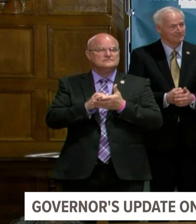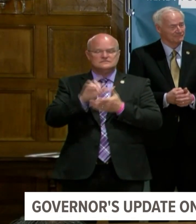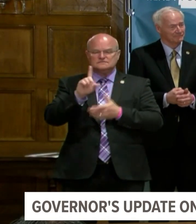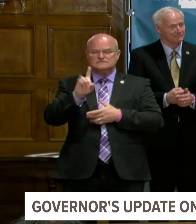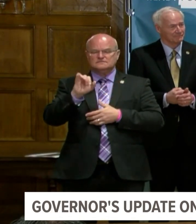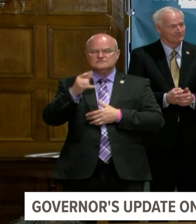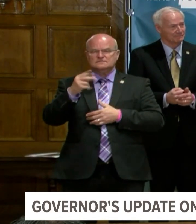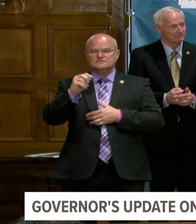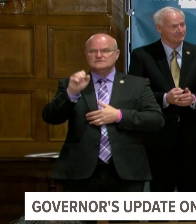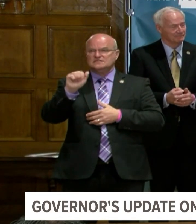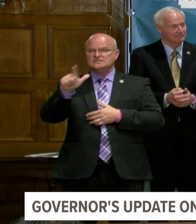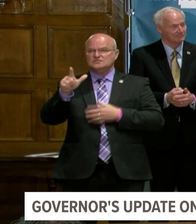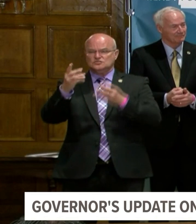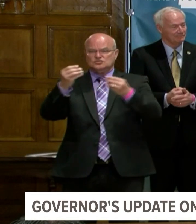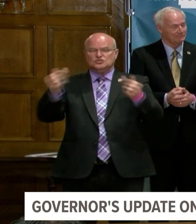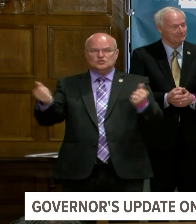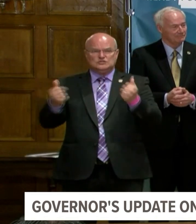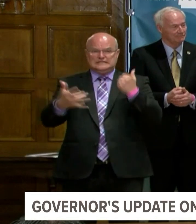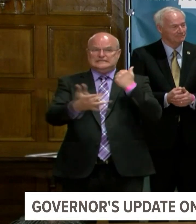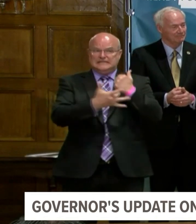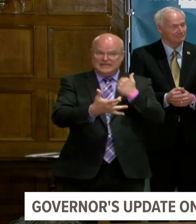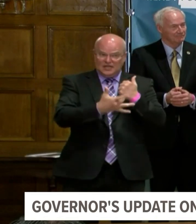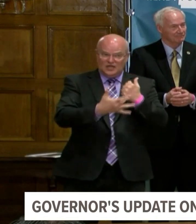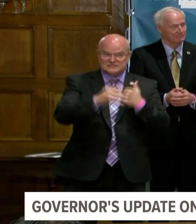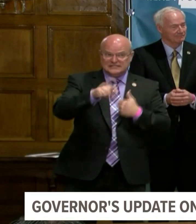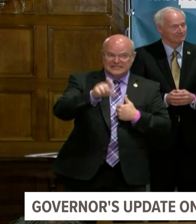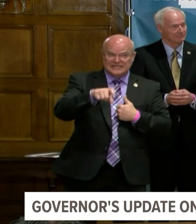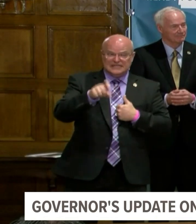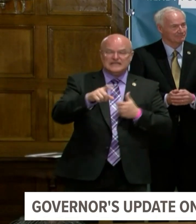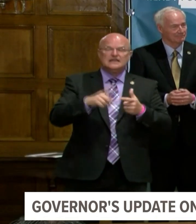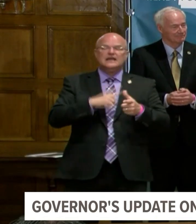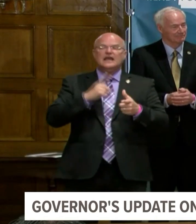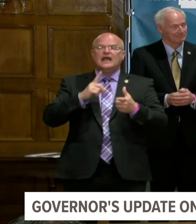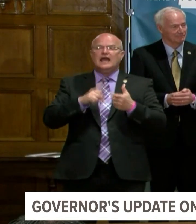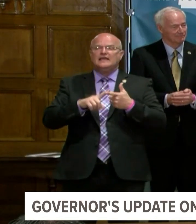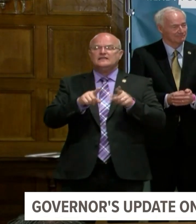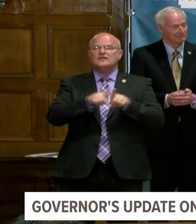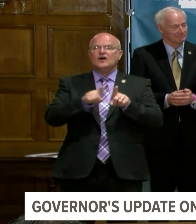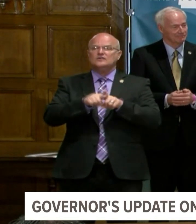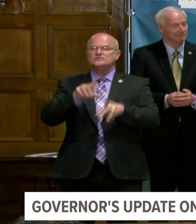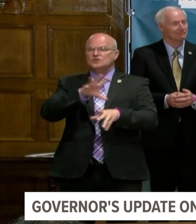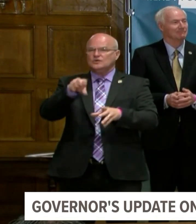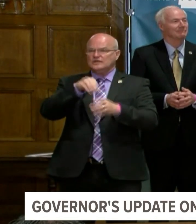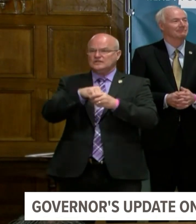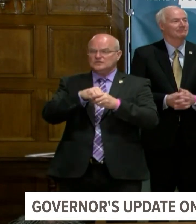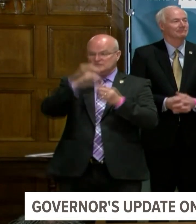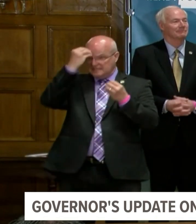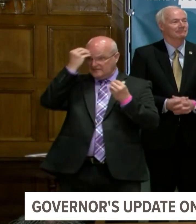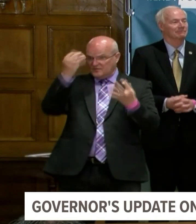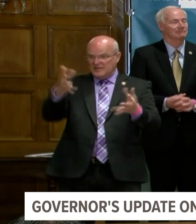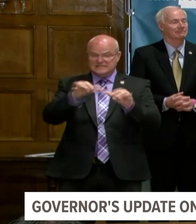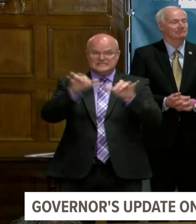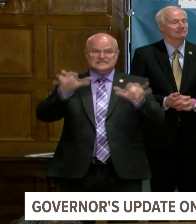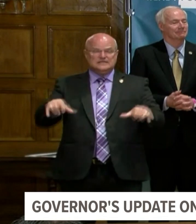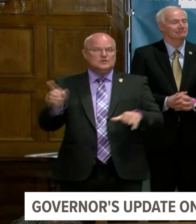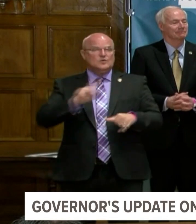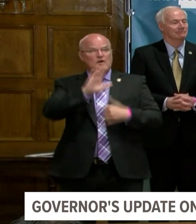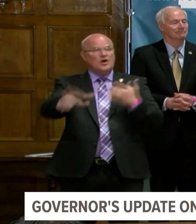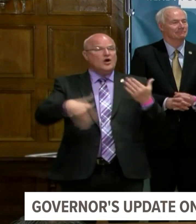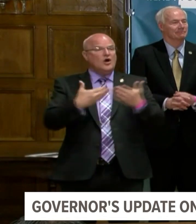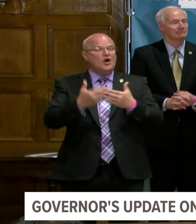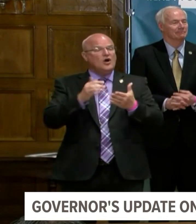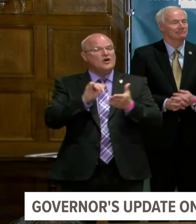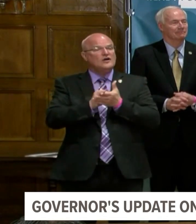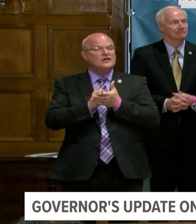digital solutions, technology that they need, and then it also includes information systems to where all